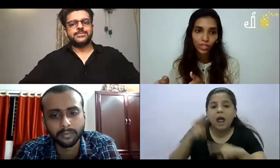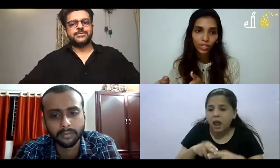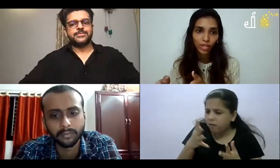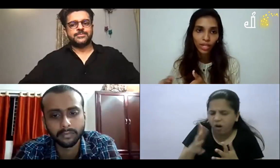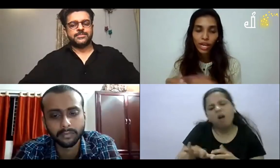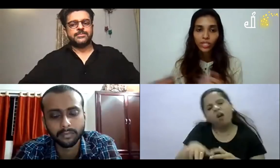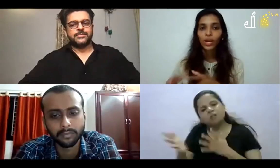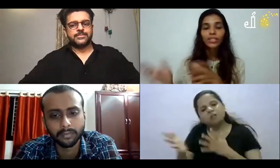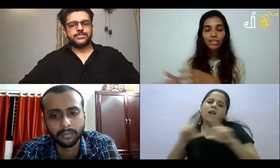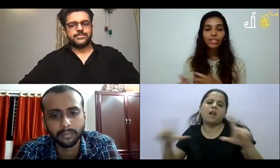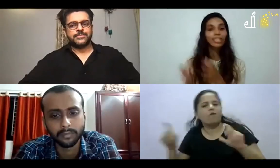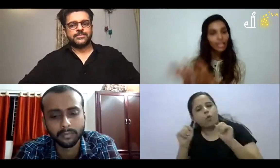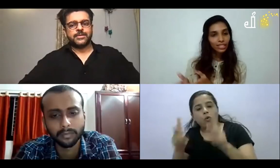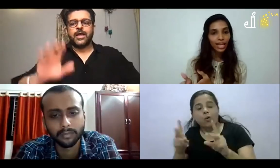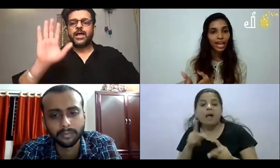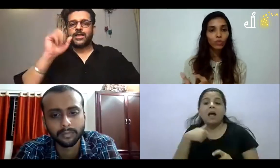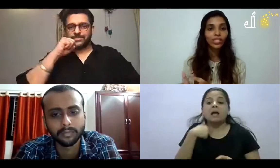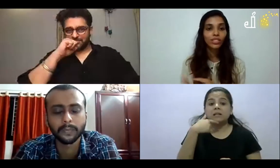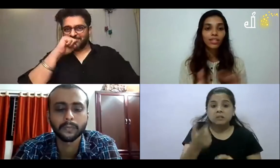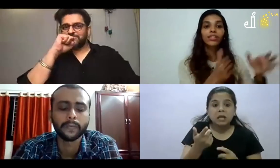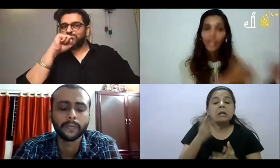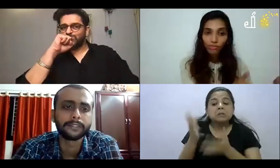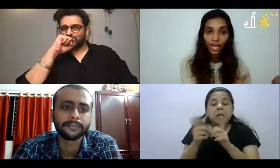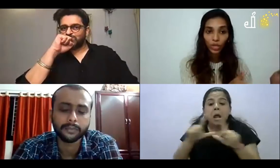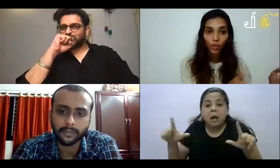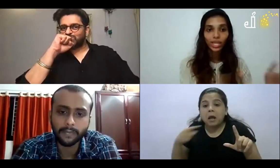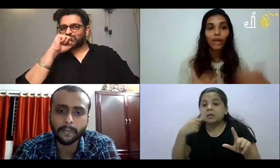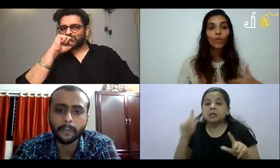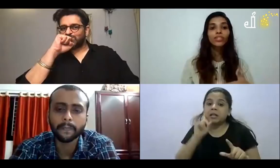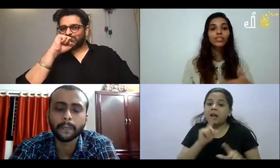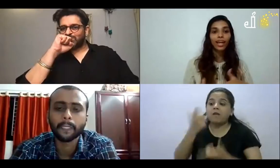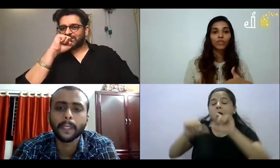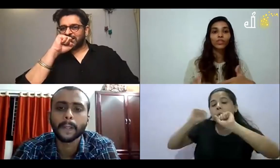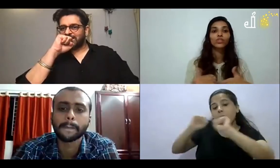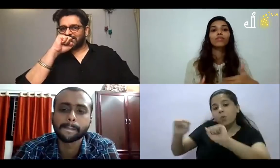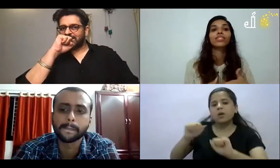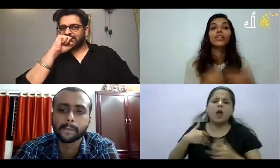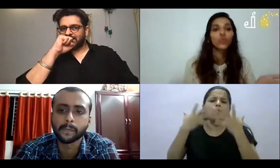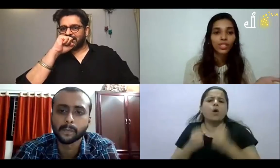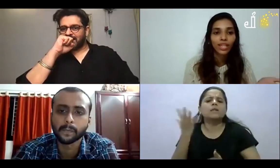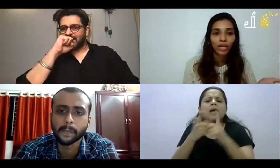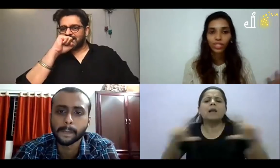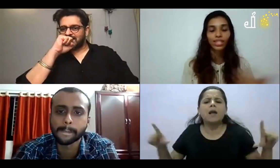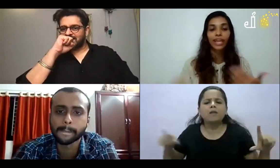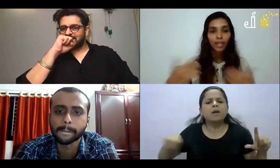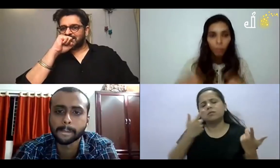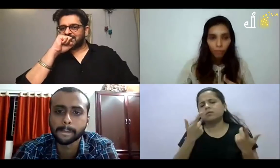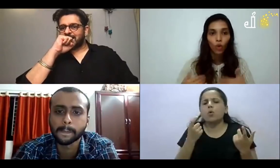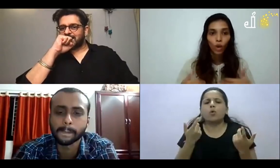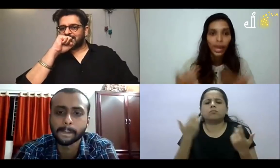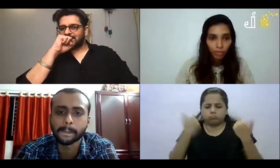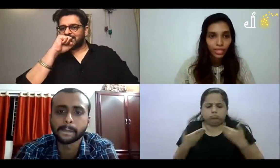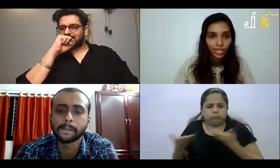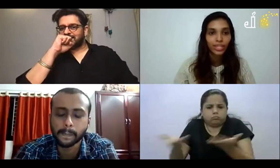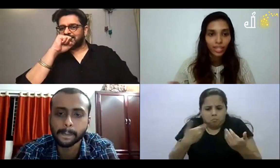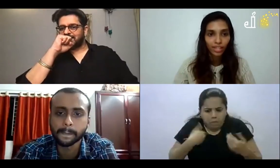sign language as well. So rather than seeing sign language as a deaf language, I want sign language to come as a universal language, just like how